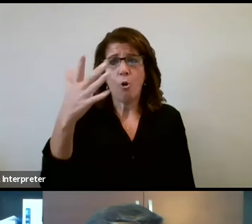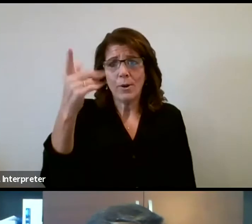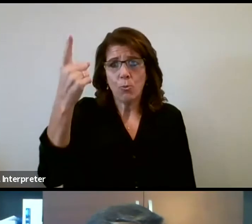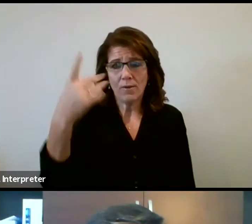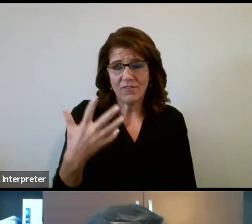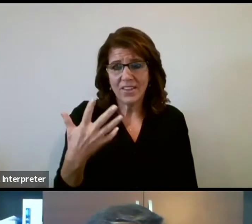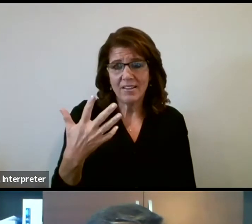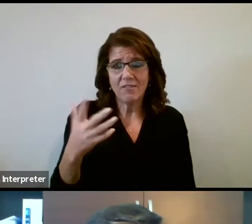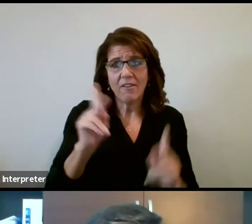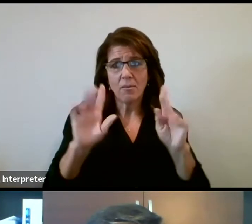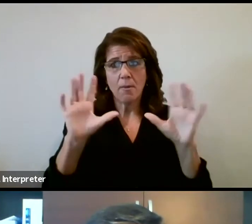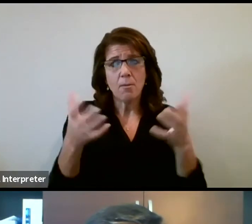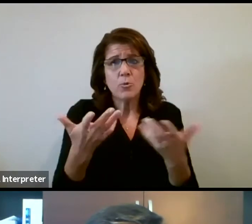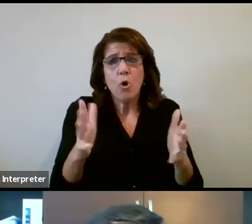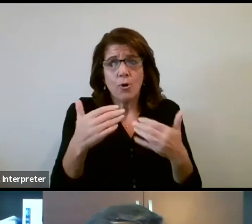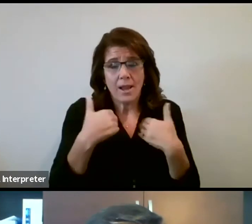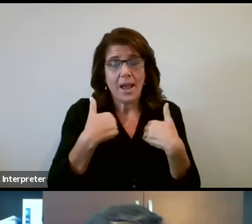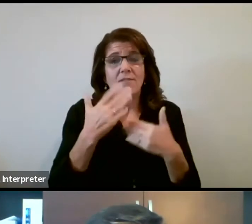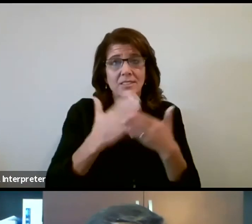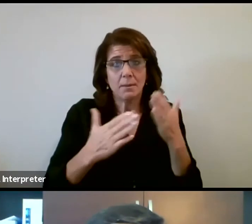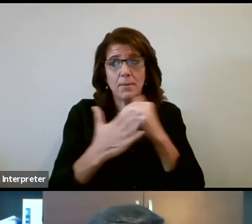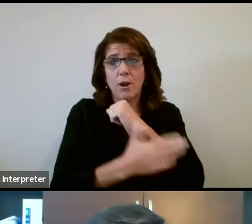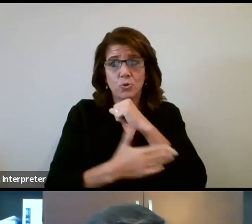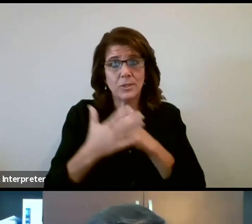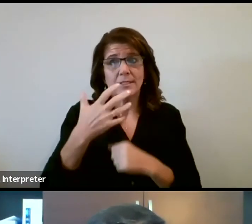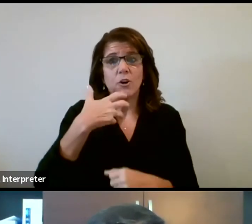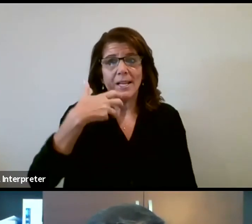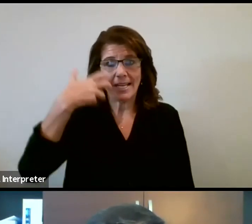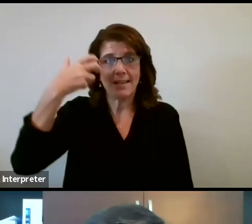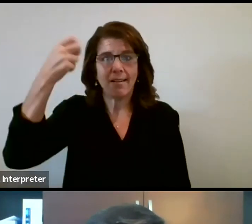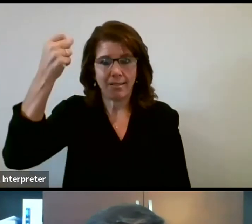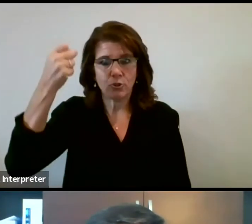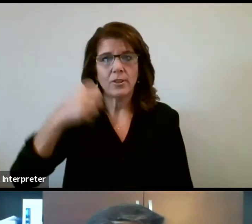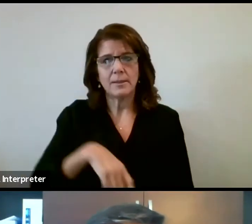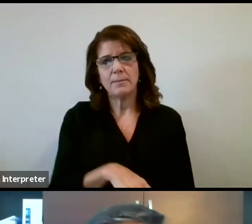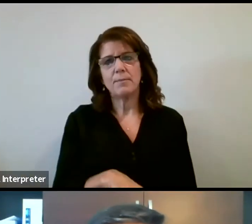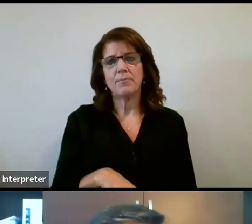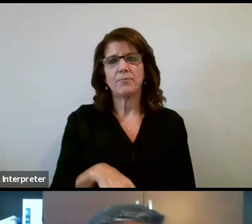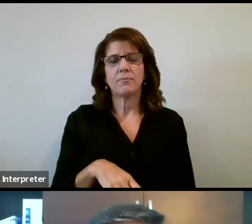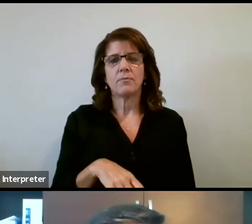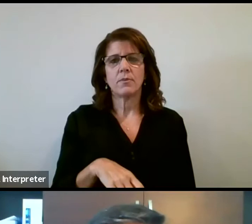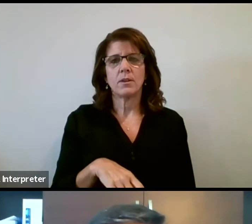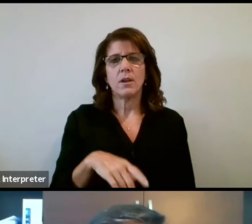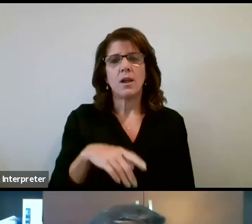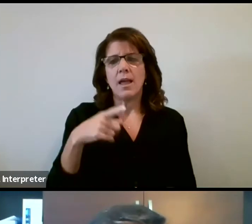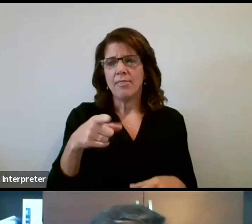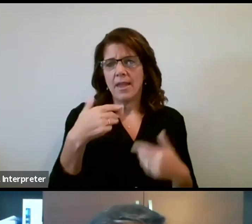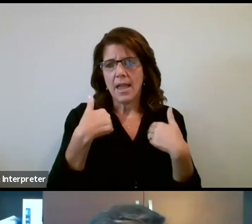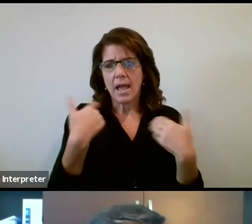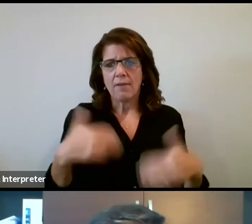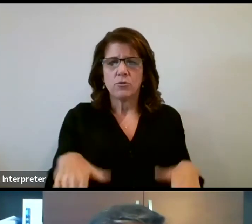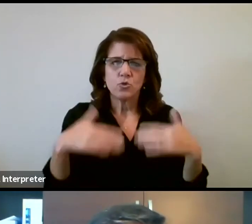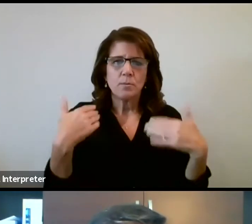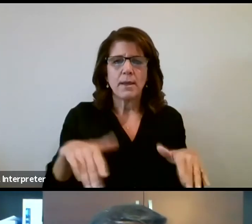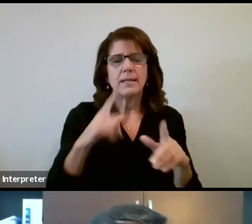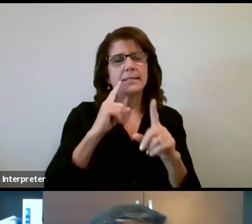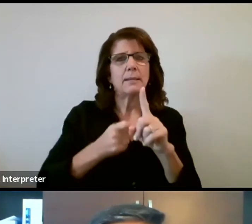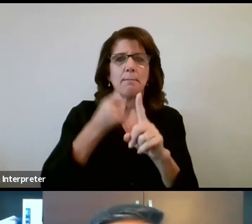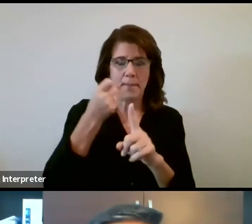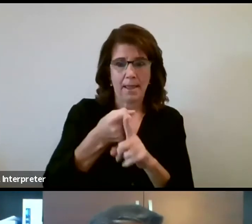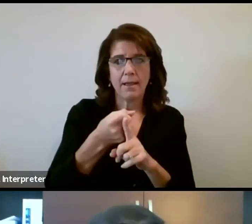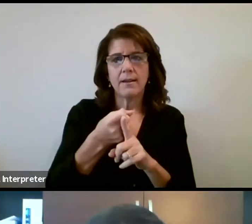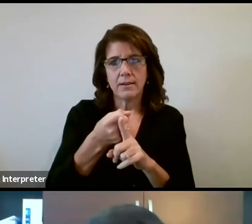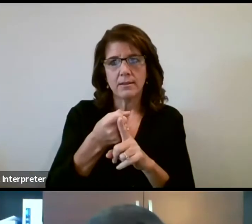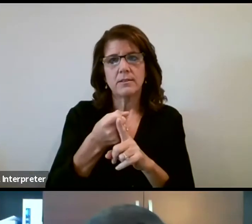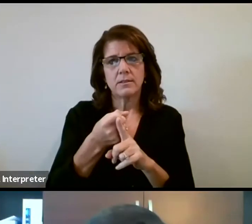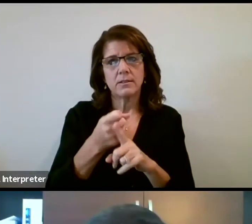population. So we already have some, super aging countries out there. And they have a tremendous impact.